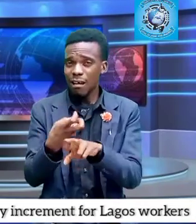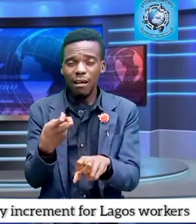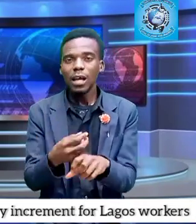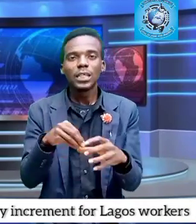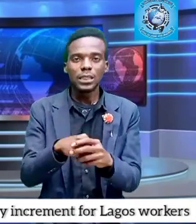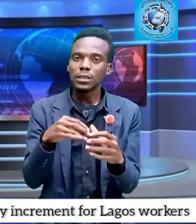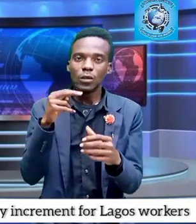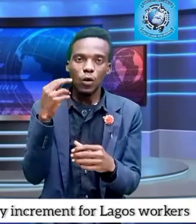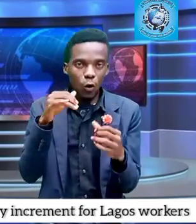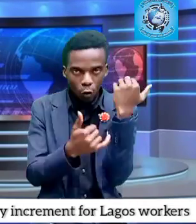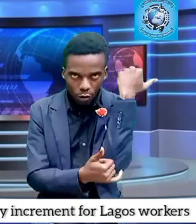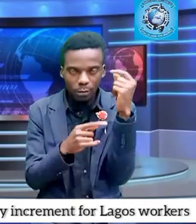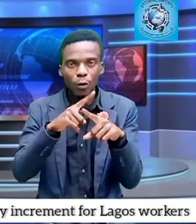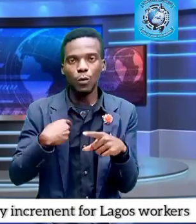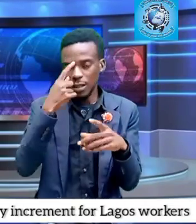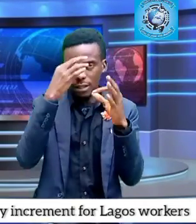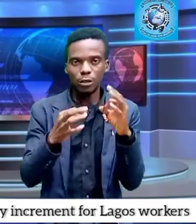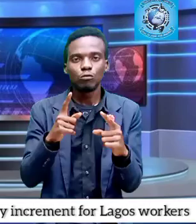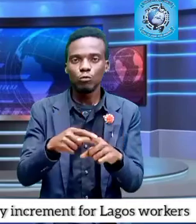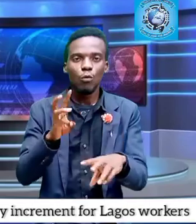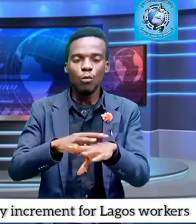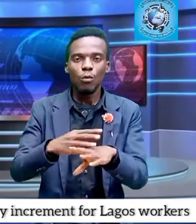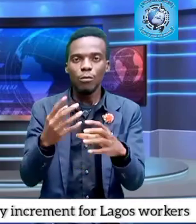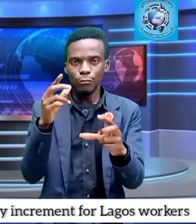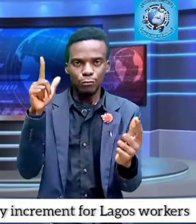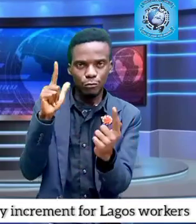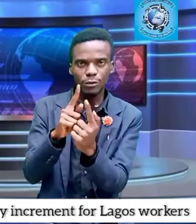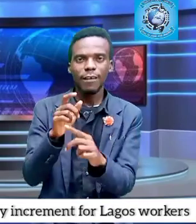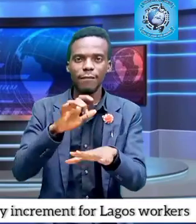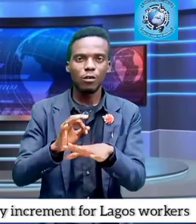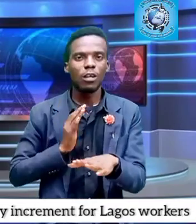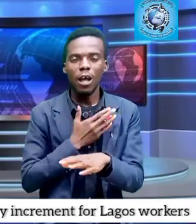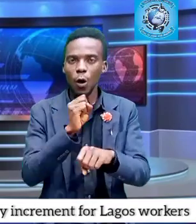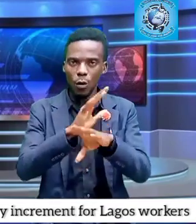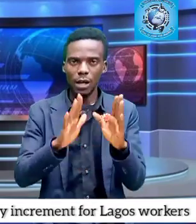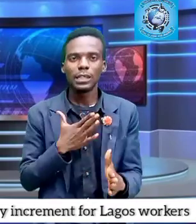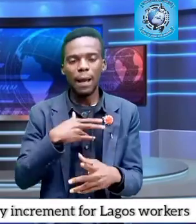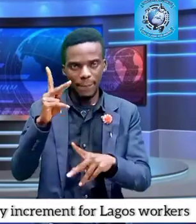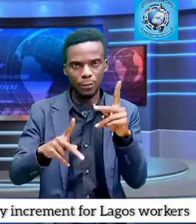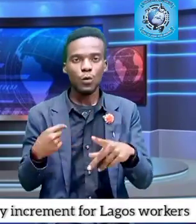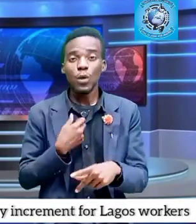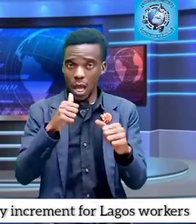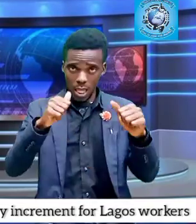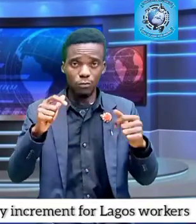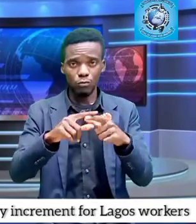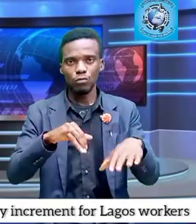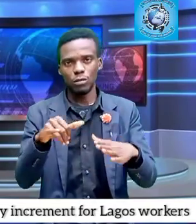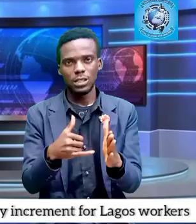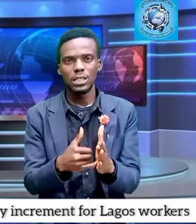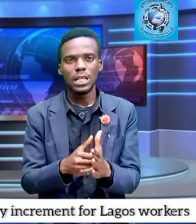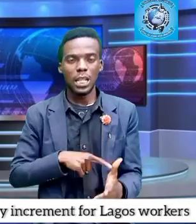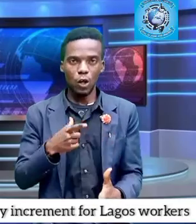we are determined to caution the effect on our workers and residents. We are capable of doing this. Lagos State